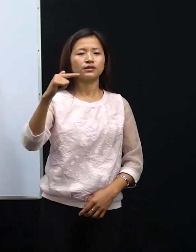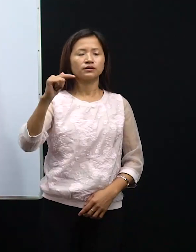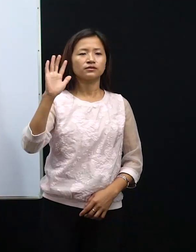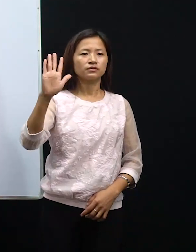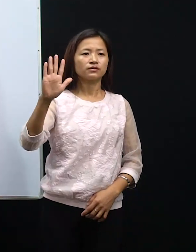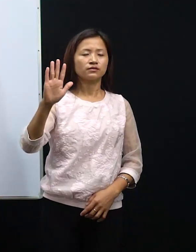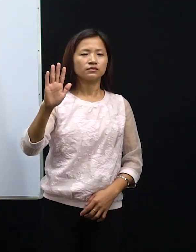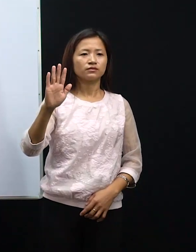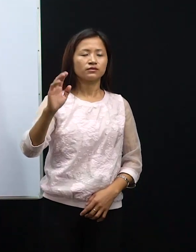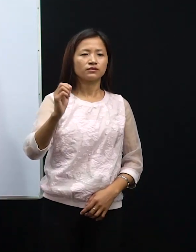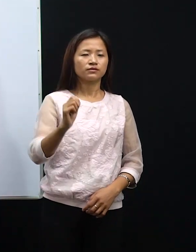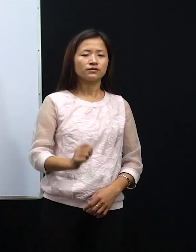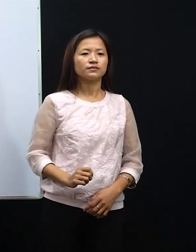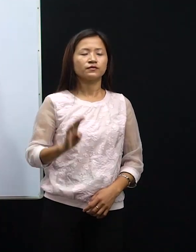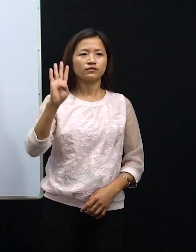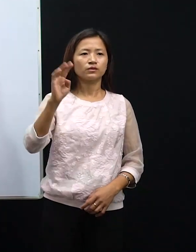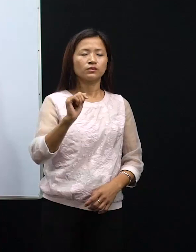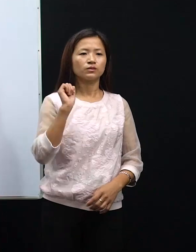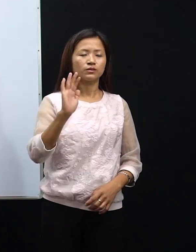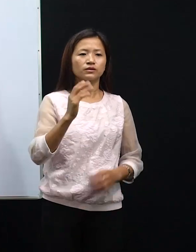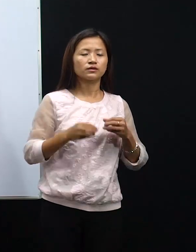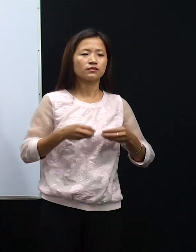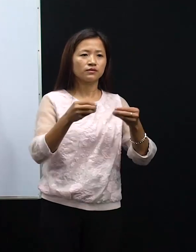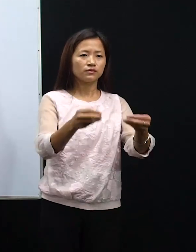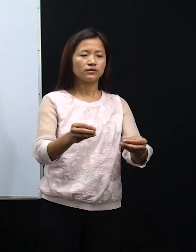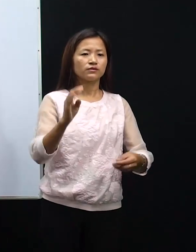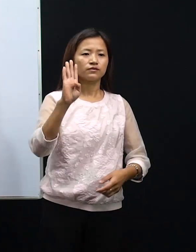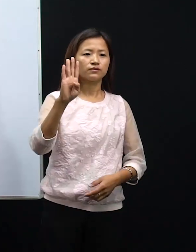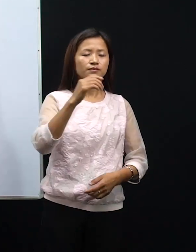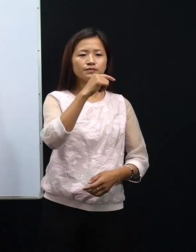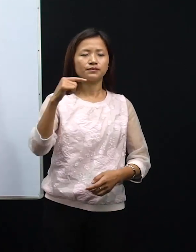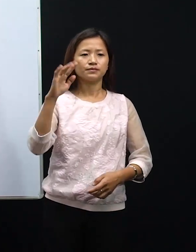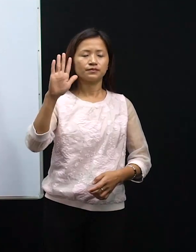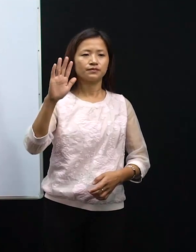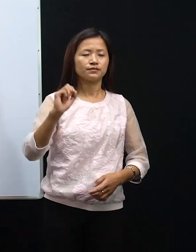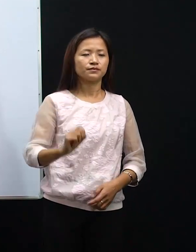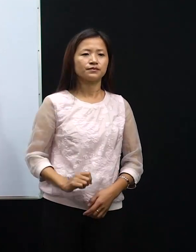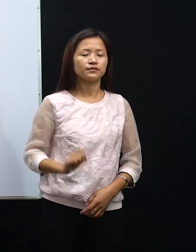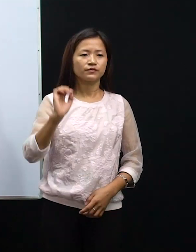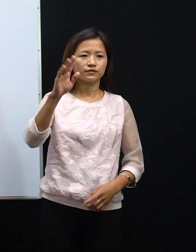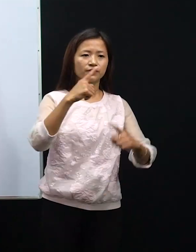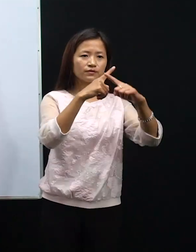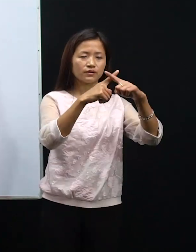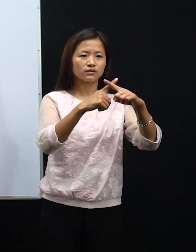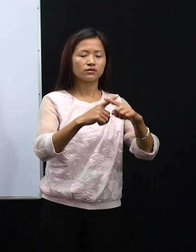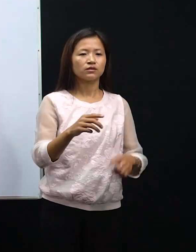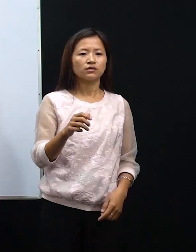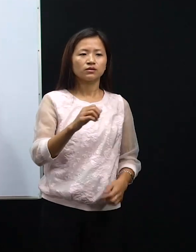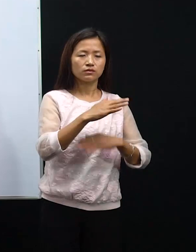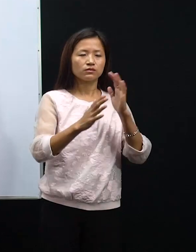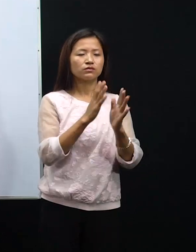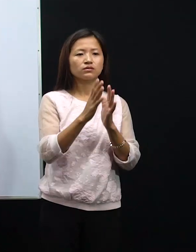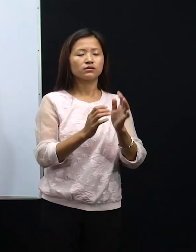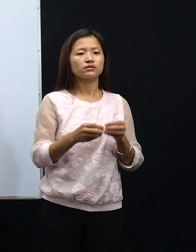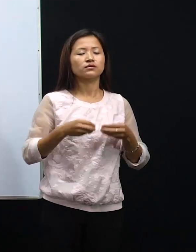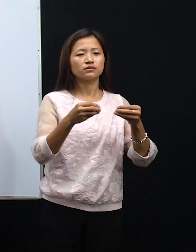5. X will remain as it is. And if you look at the numbers, 9 is bigger. No sign is given here,